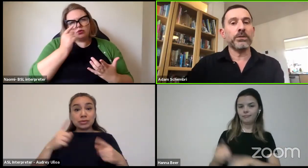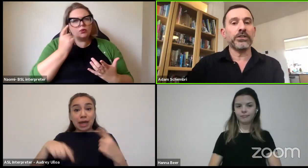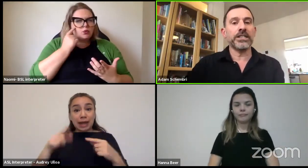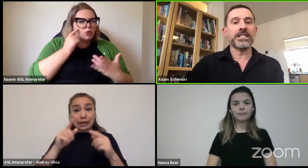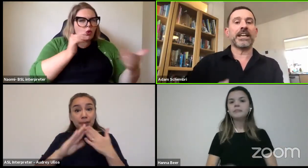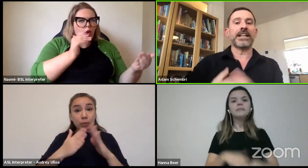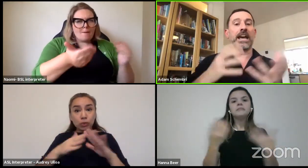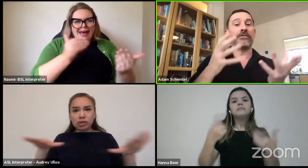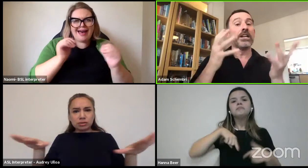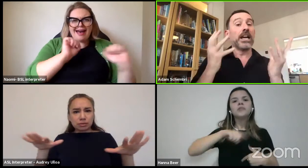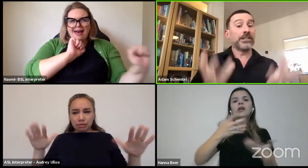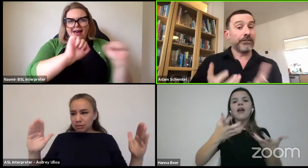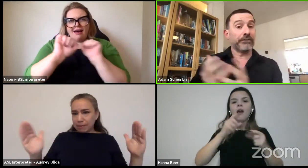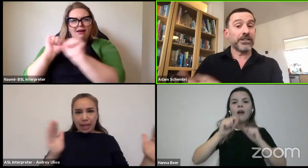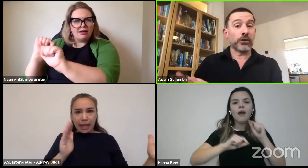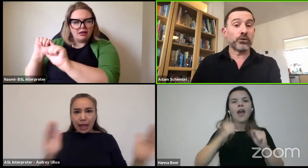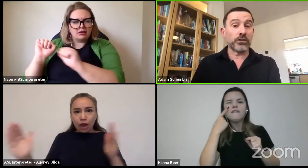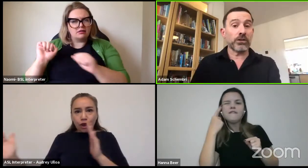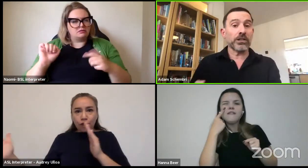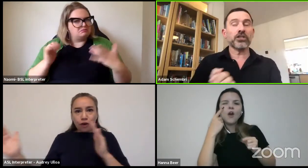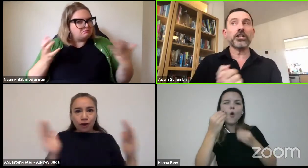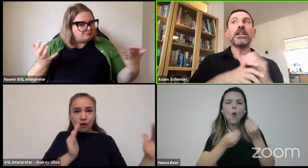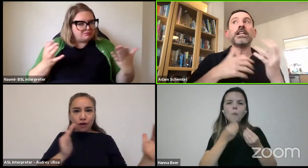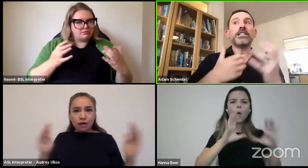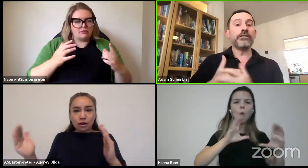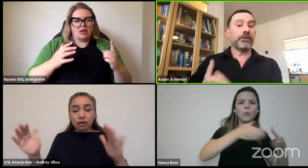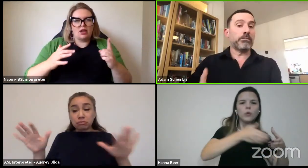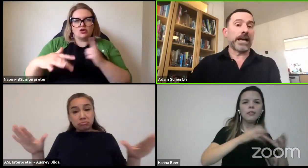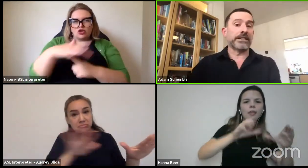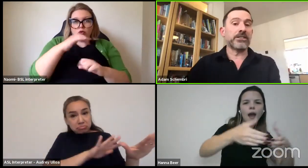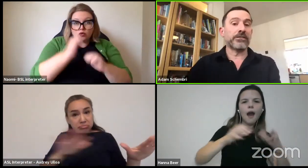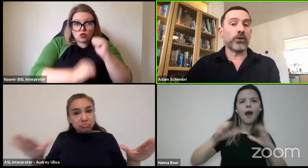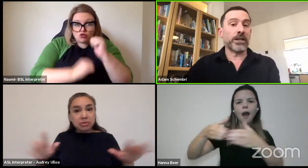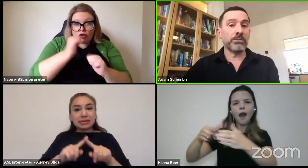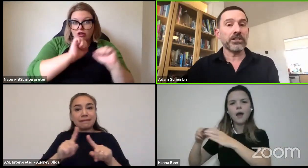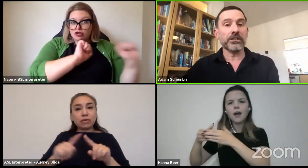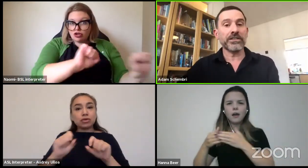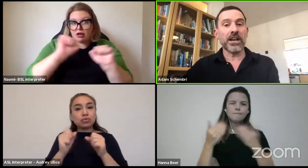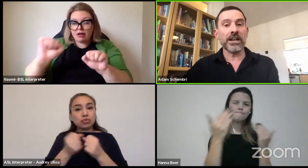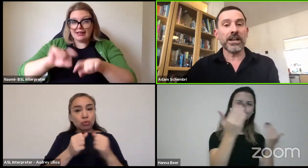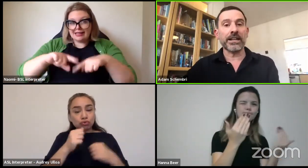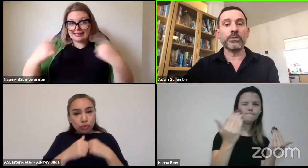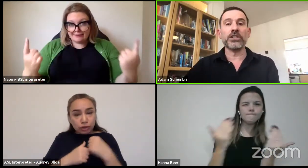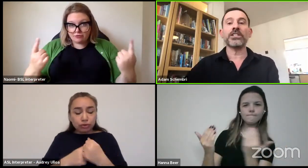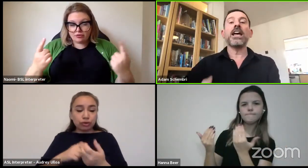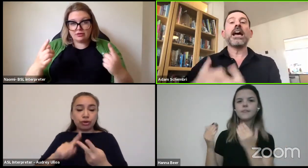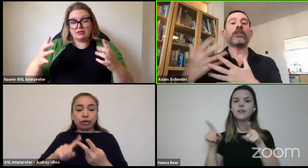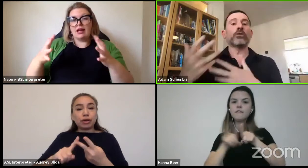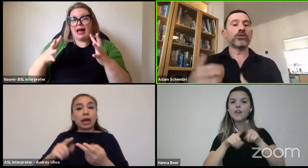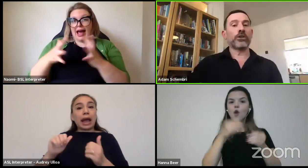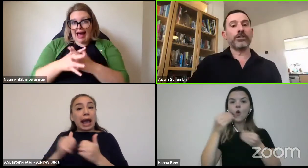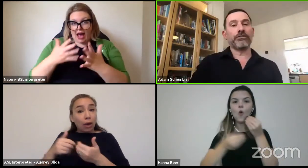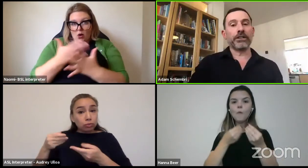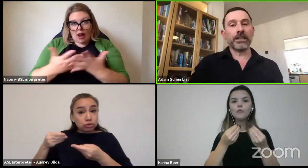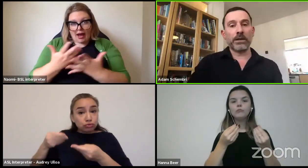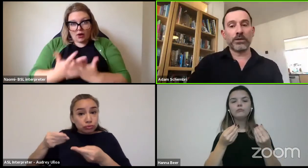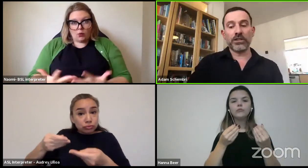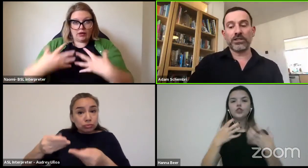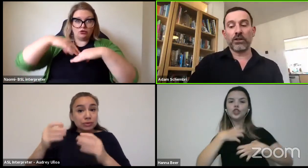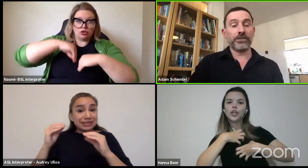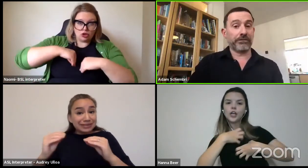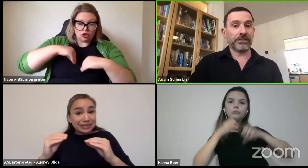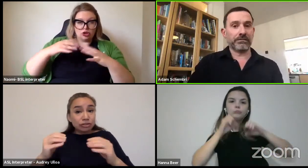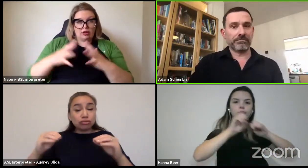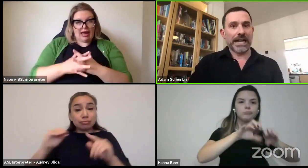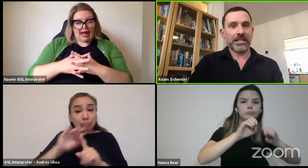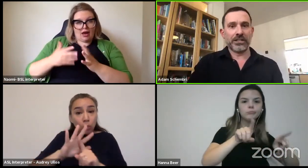contrast communities that have a different social structure, different patterns of transmission of sign languages, and also different languages